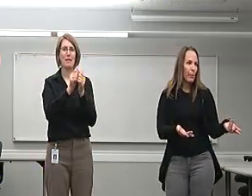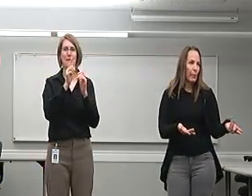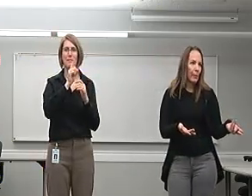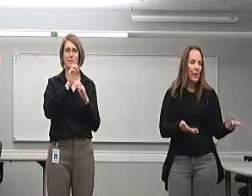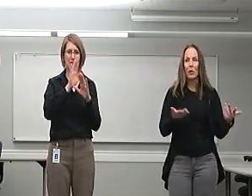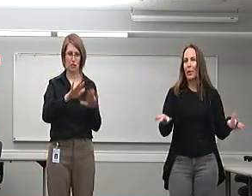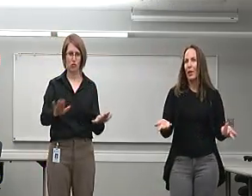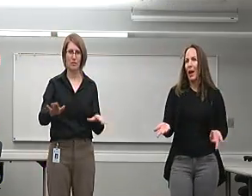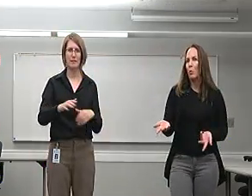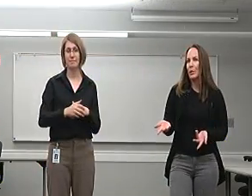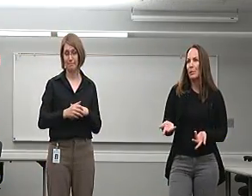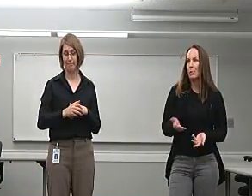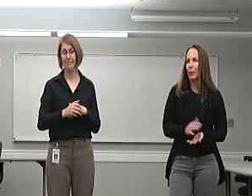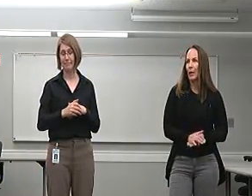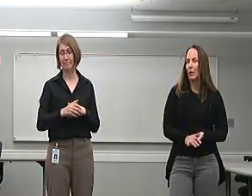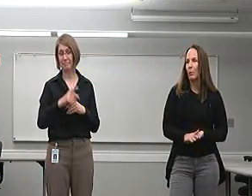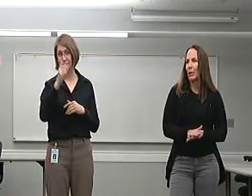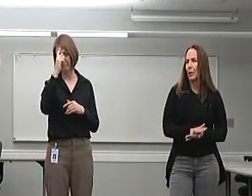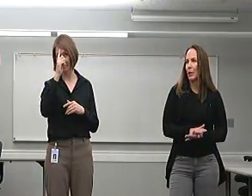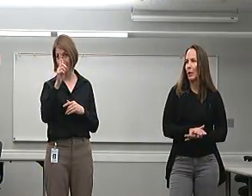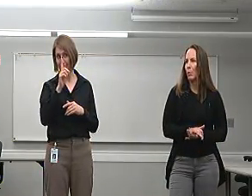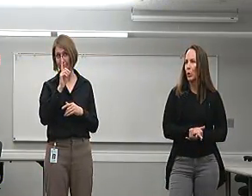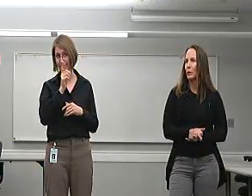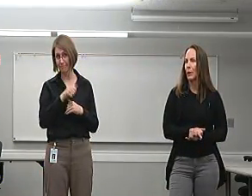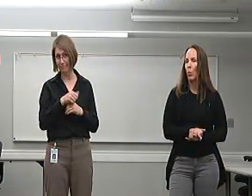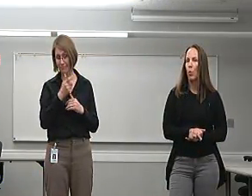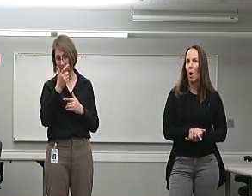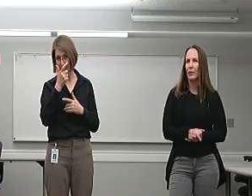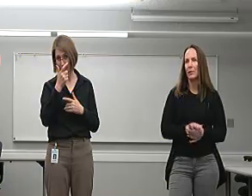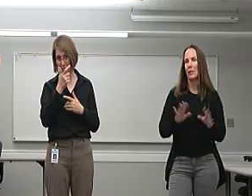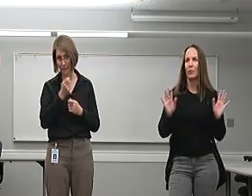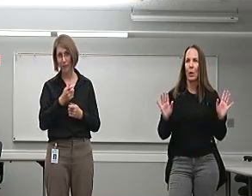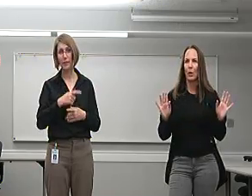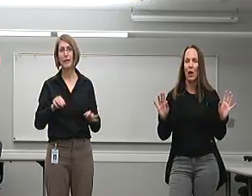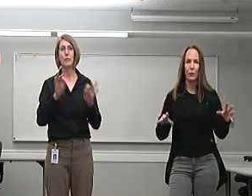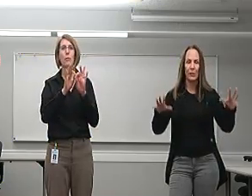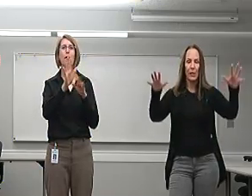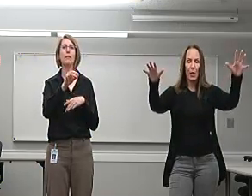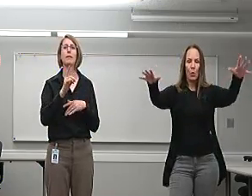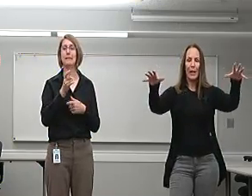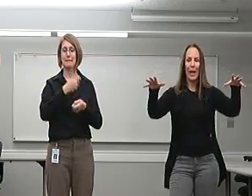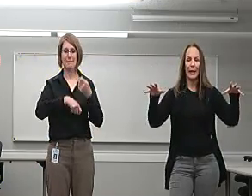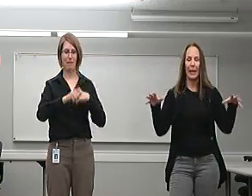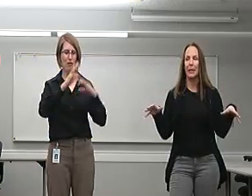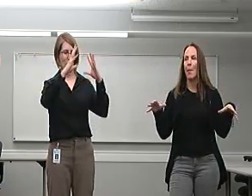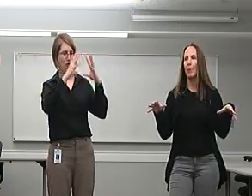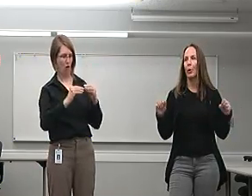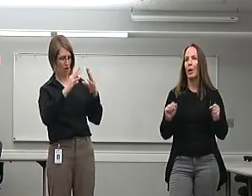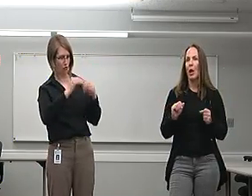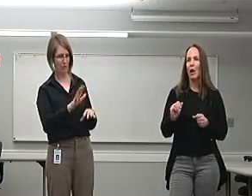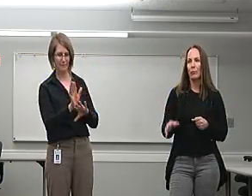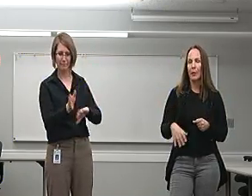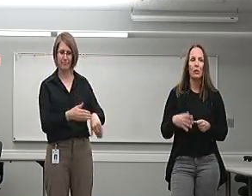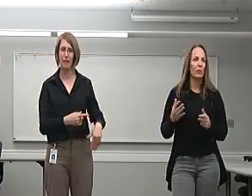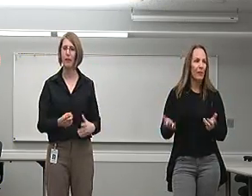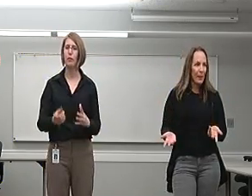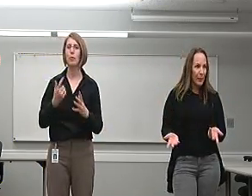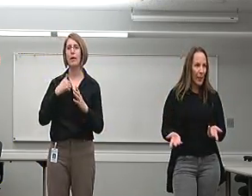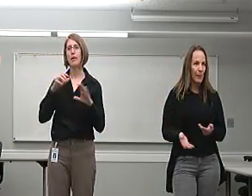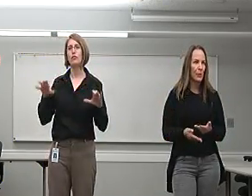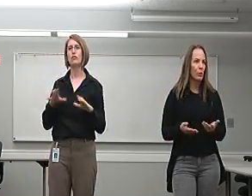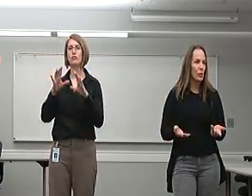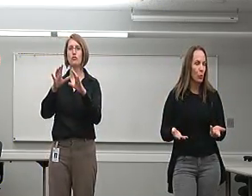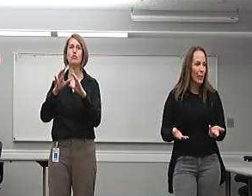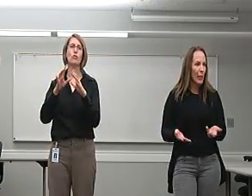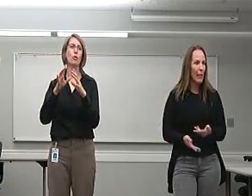that was pretty important. Like, what if instead of one conference, we had a number of regional family camps that were just a